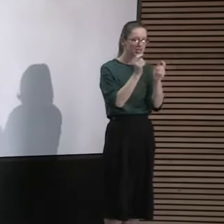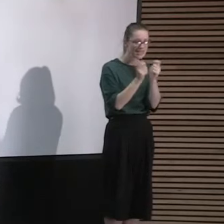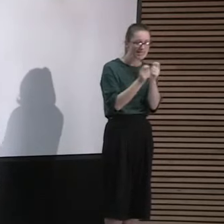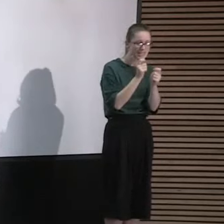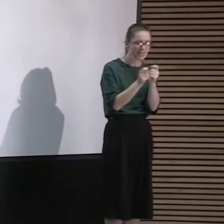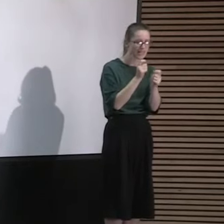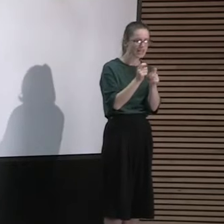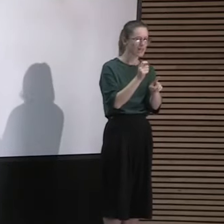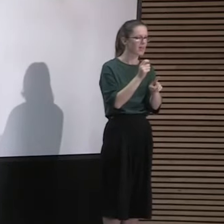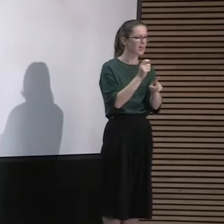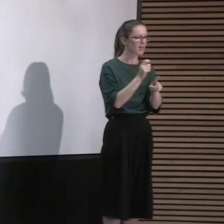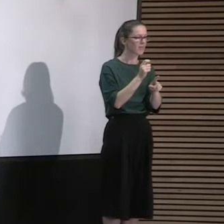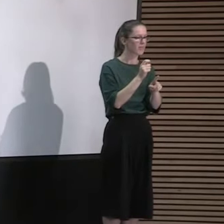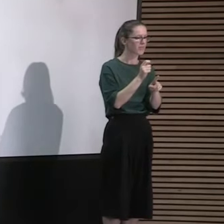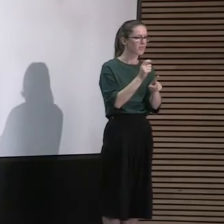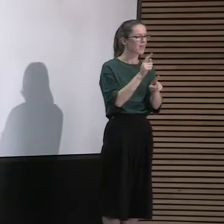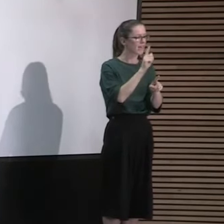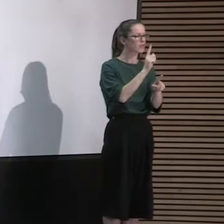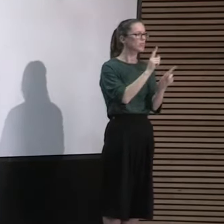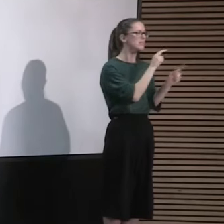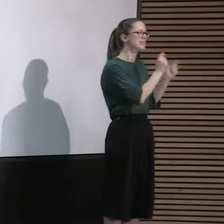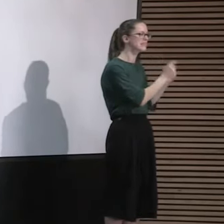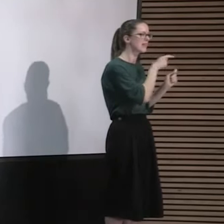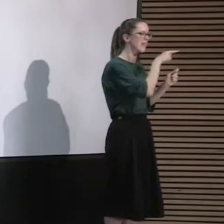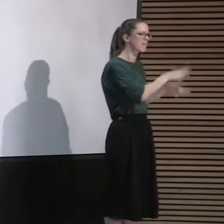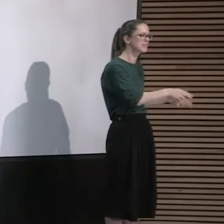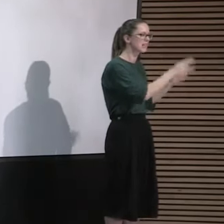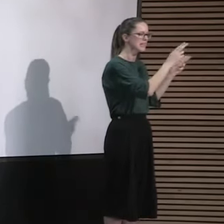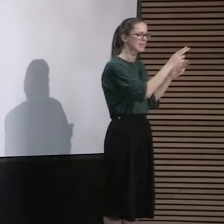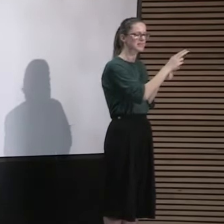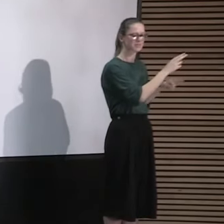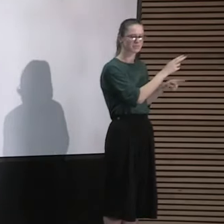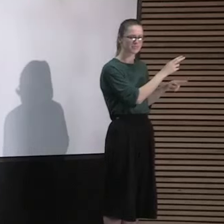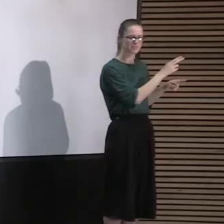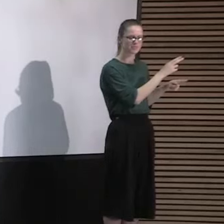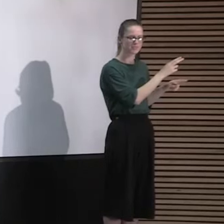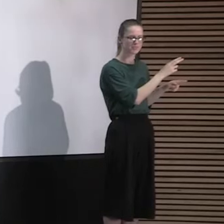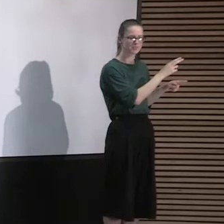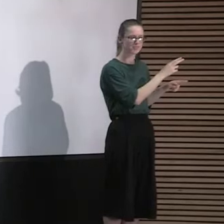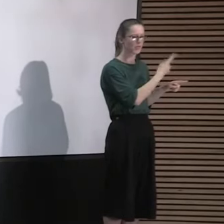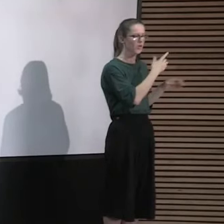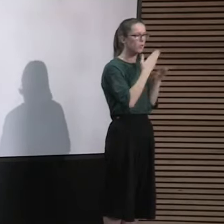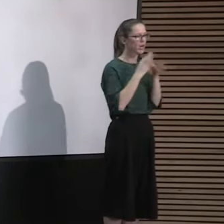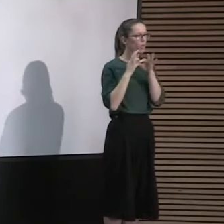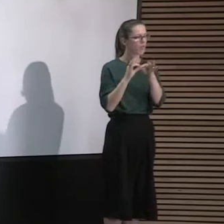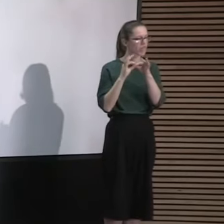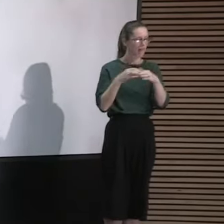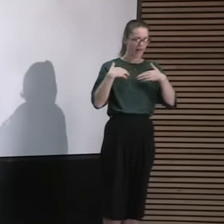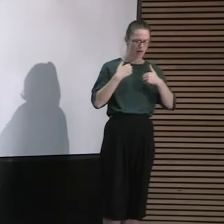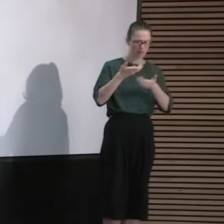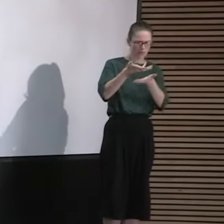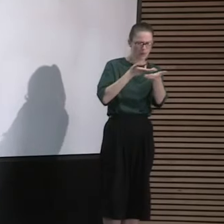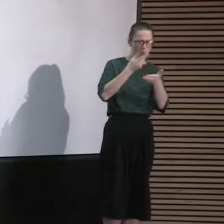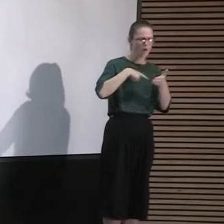we're asking them to do a job in the facilities, often at the time those stations are open. So we've been working with health to identify some